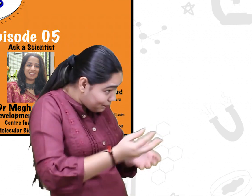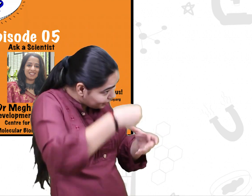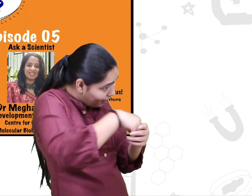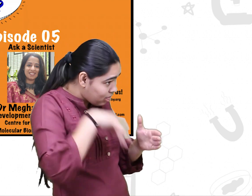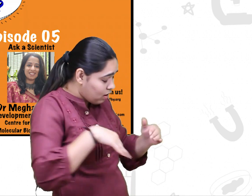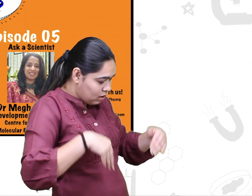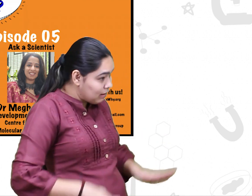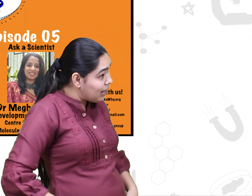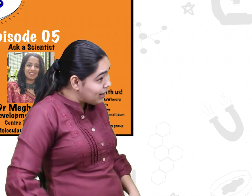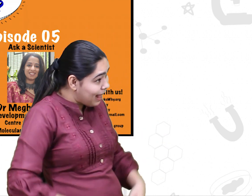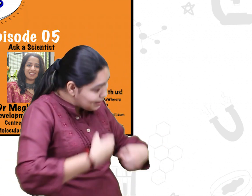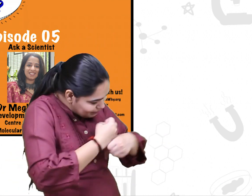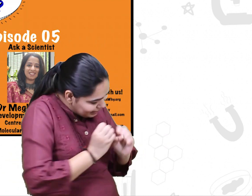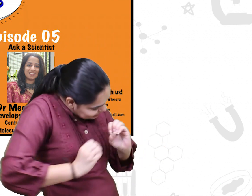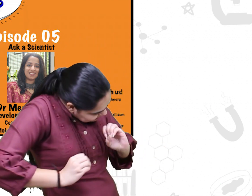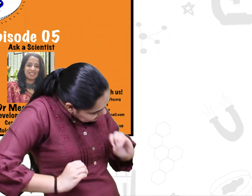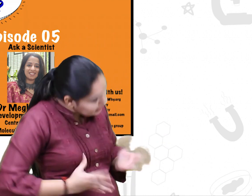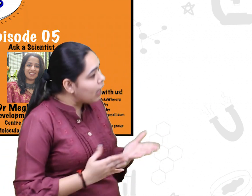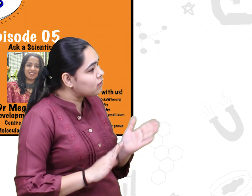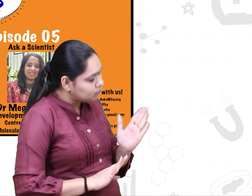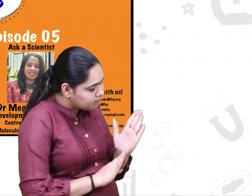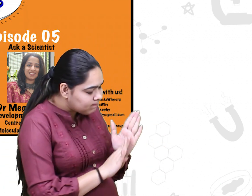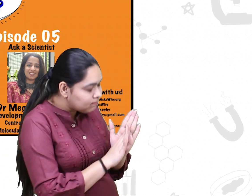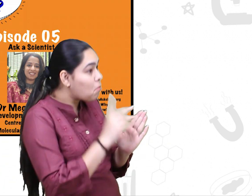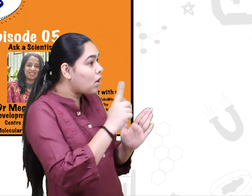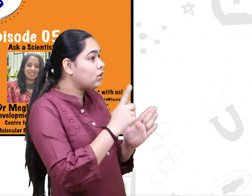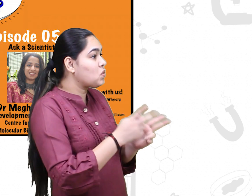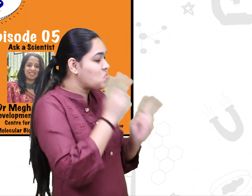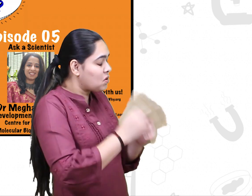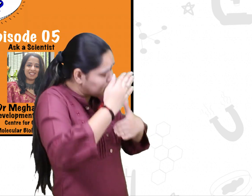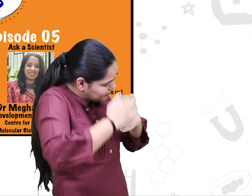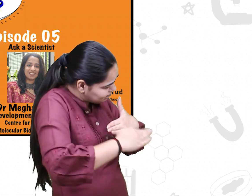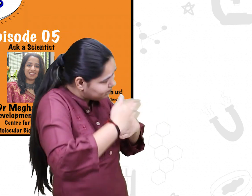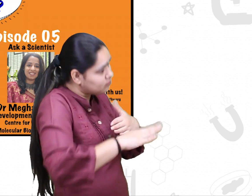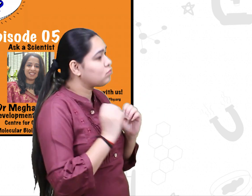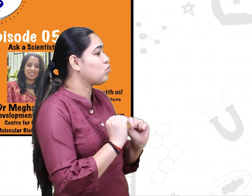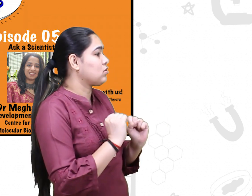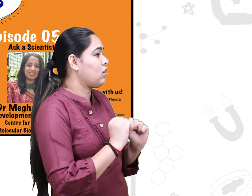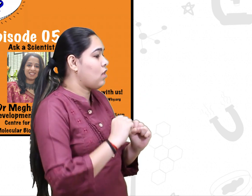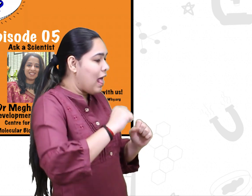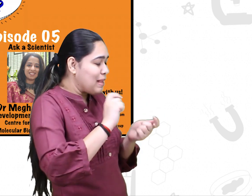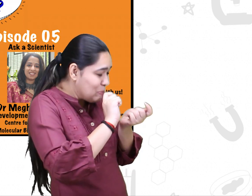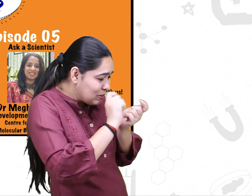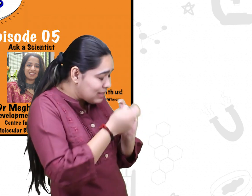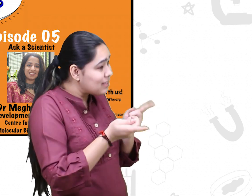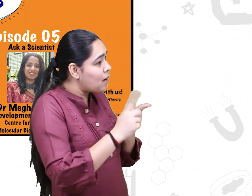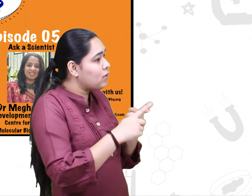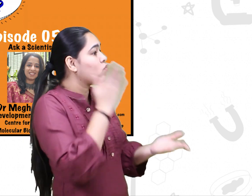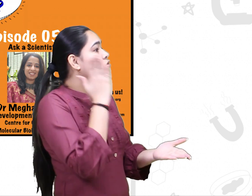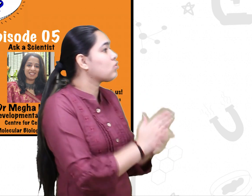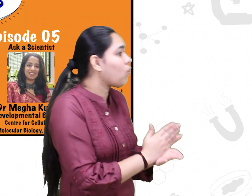then, why does the snake not have legs? Yes, I'm getting there. So even though